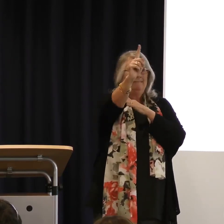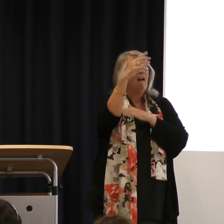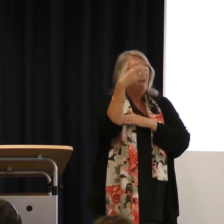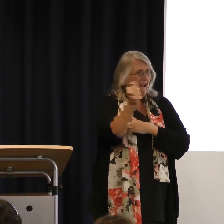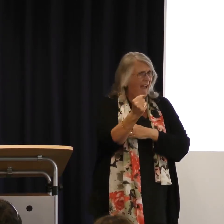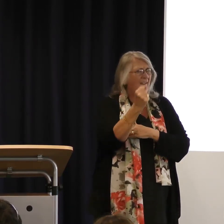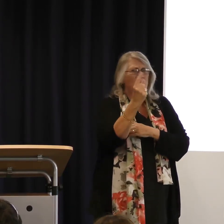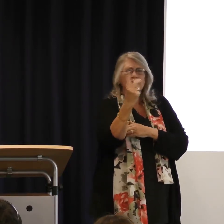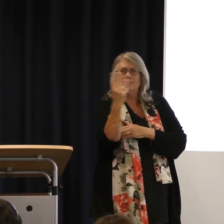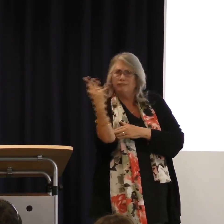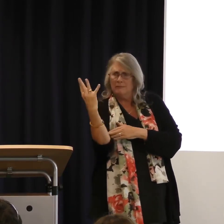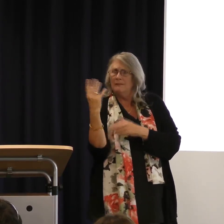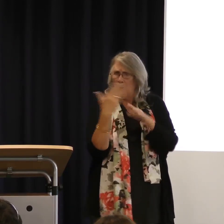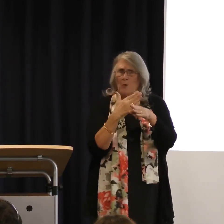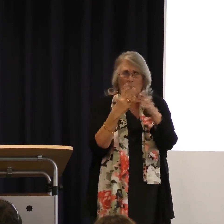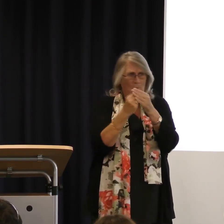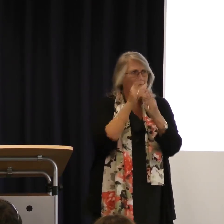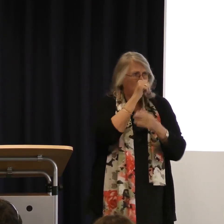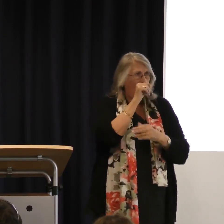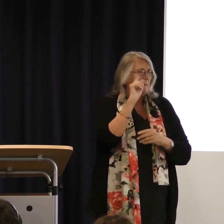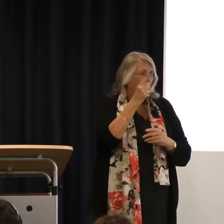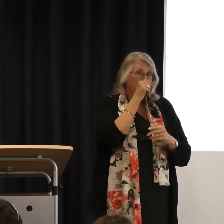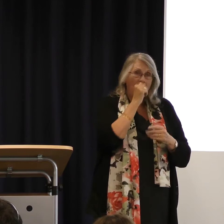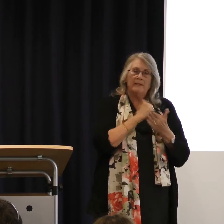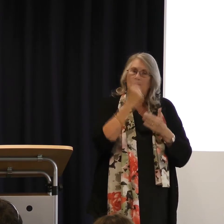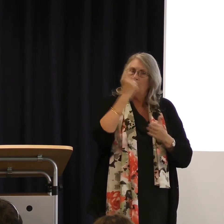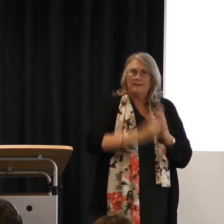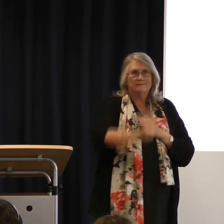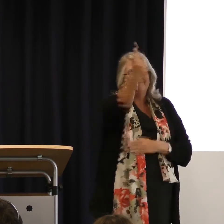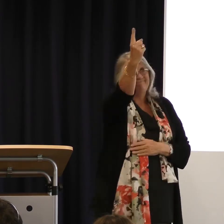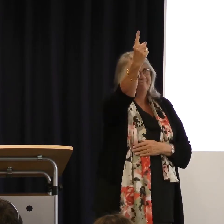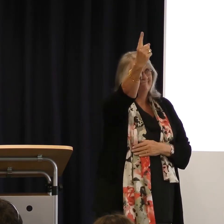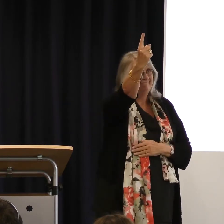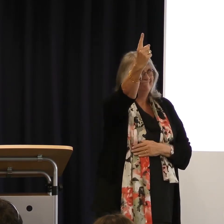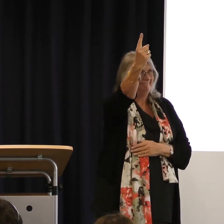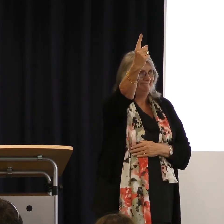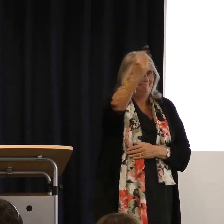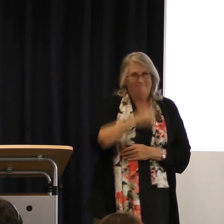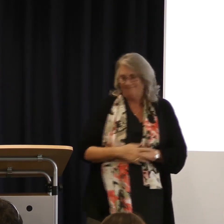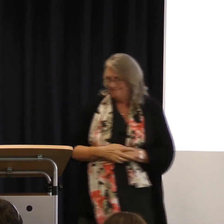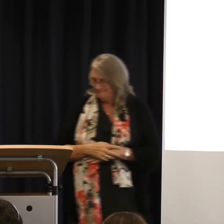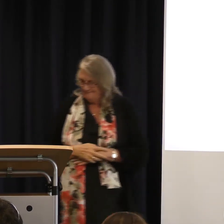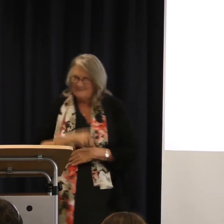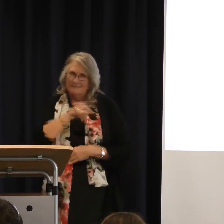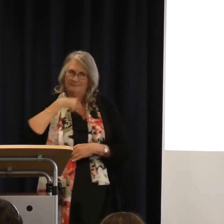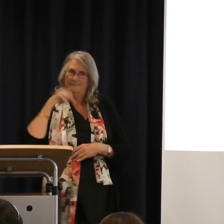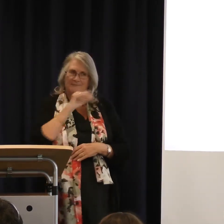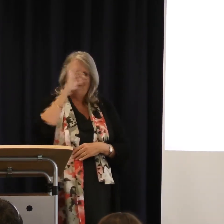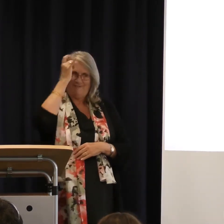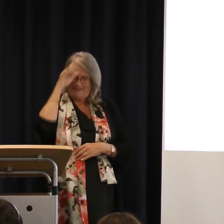always stand up the front, and he also had a team of people working alongside him, but he really was the leader